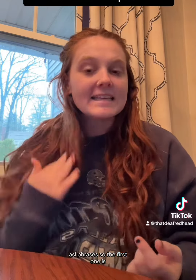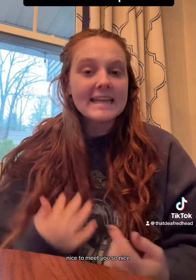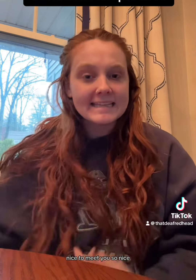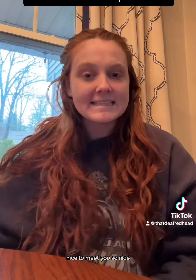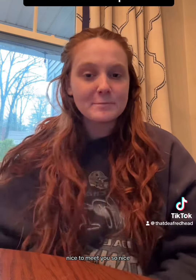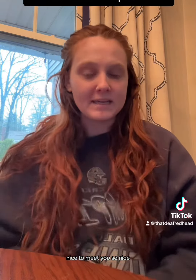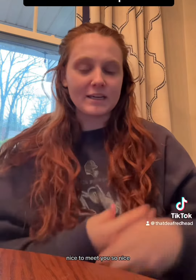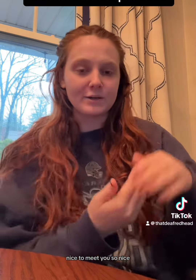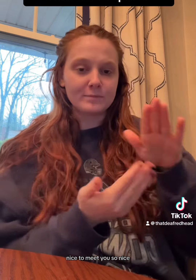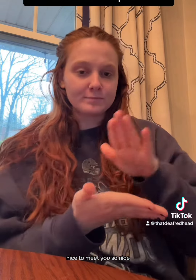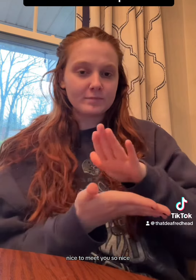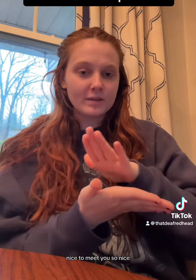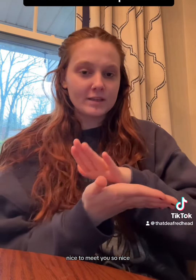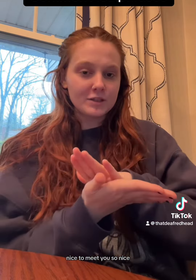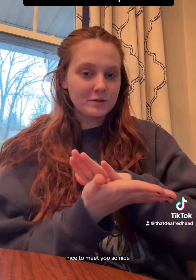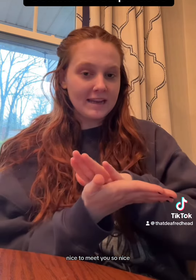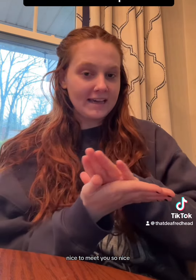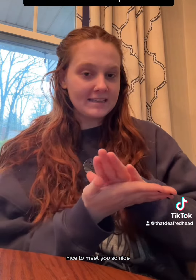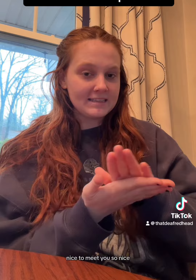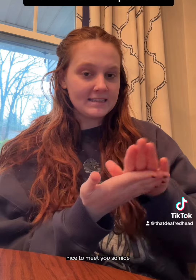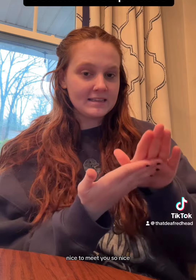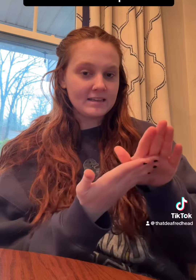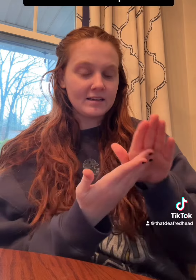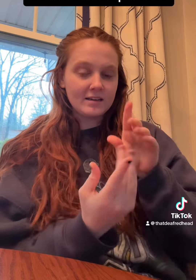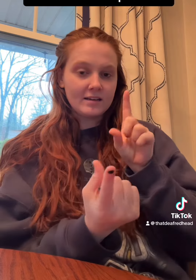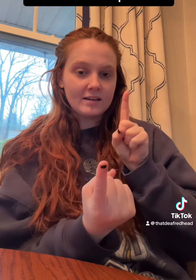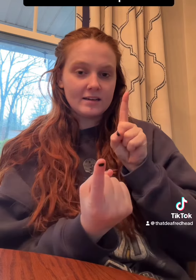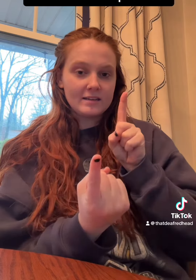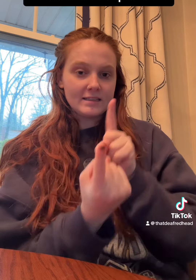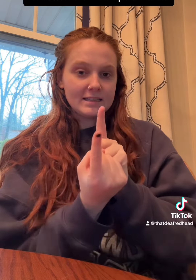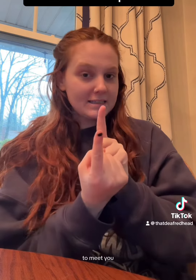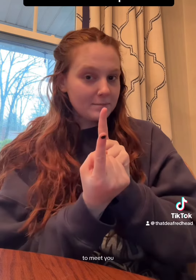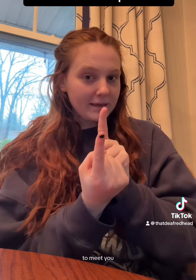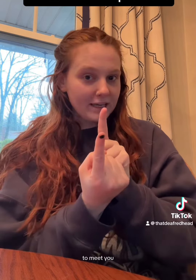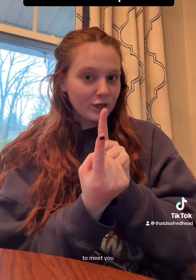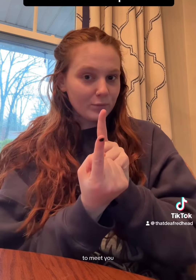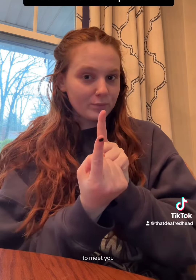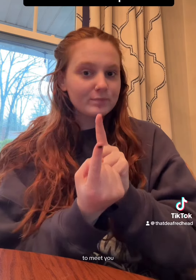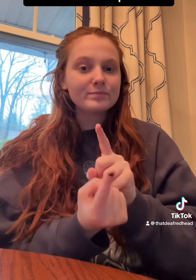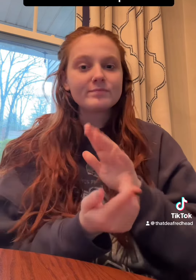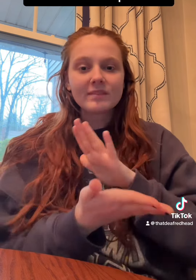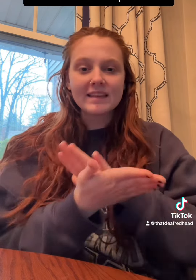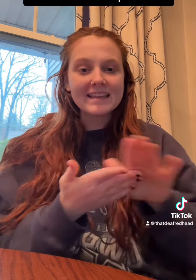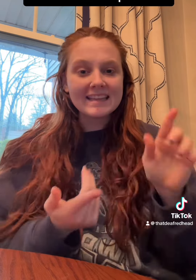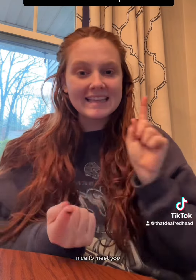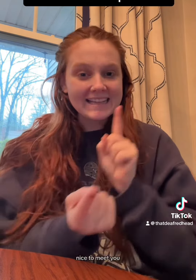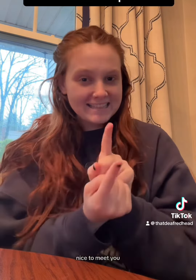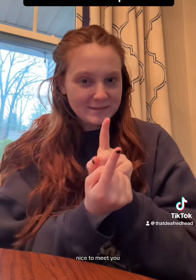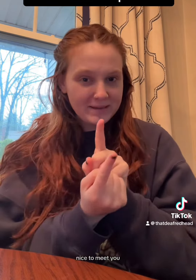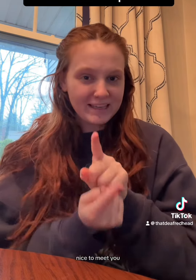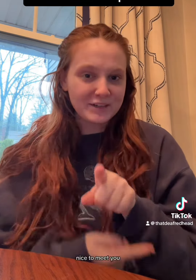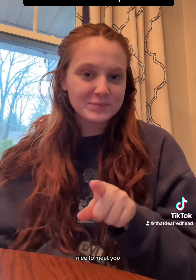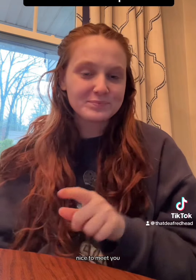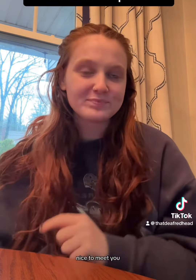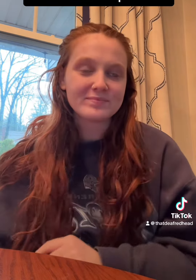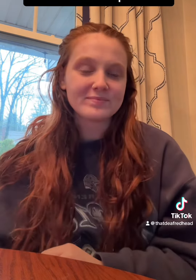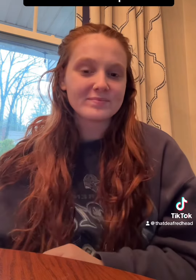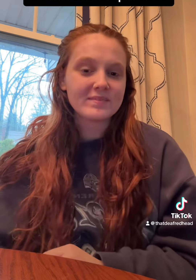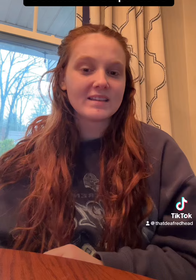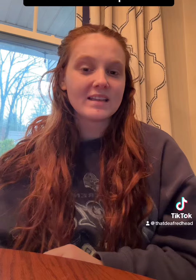nice to meet you. So nice to meet you. Nice to meet you.